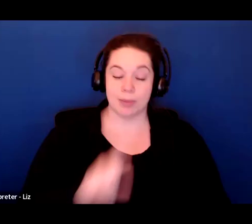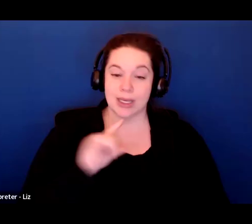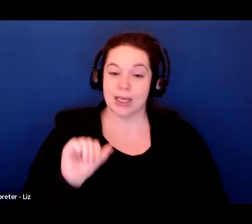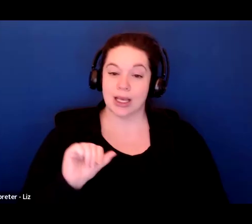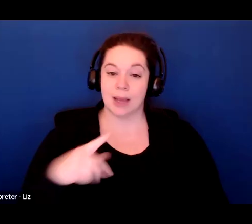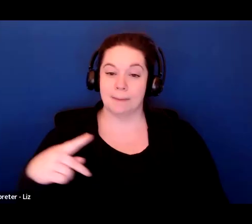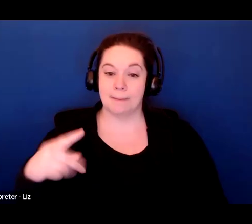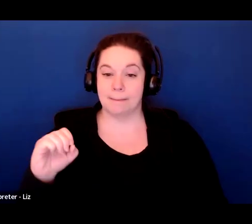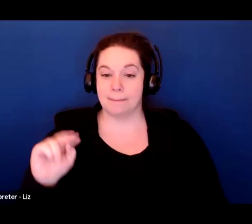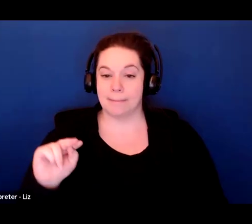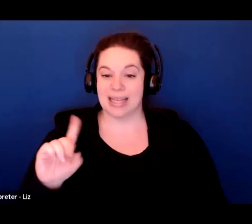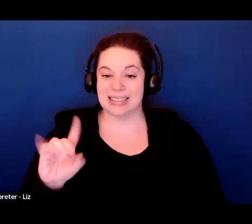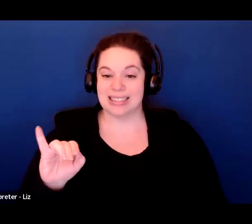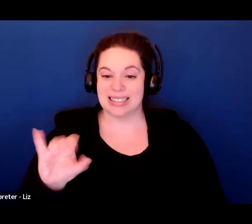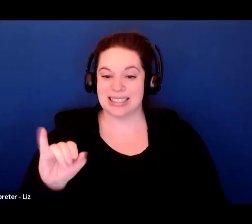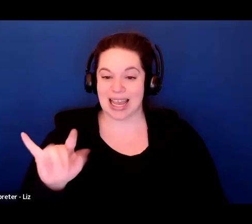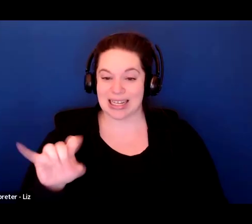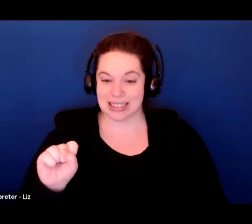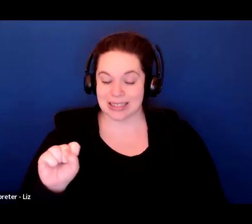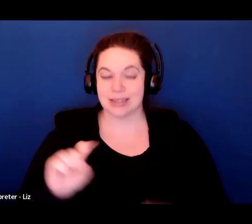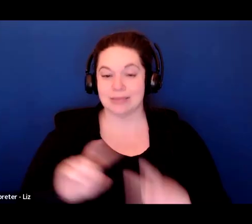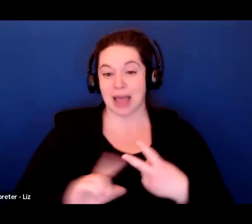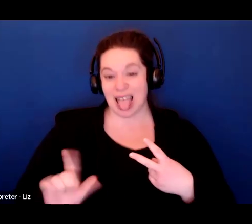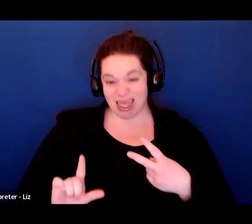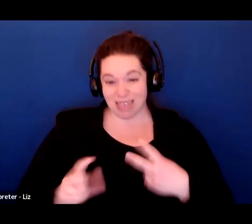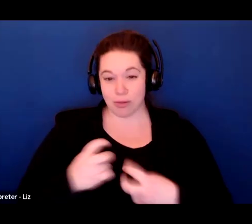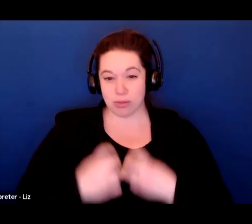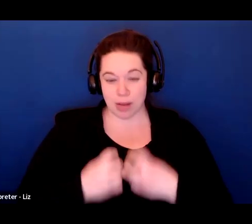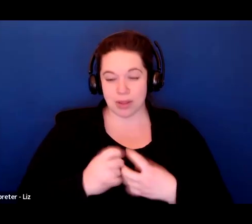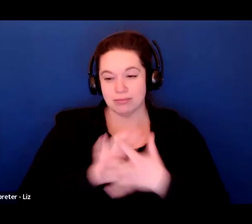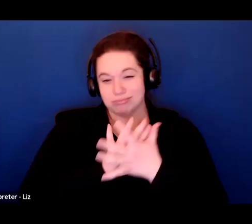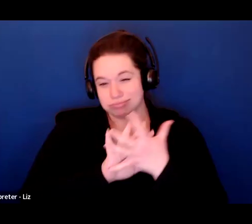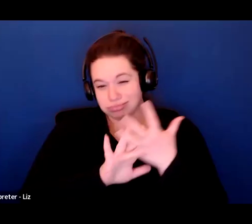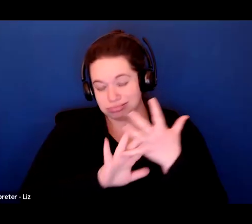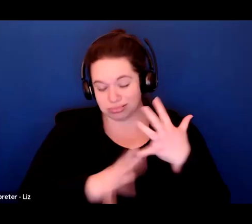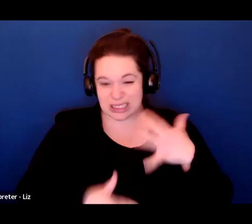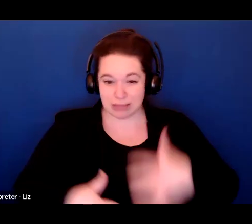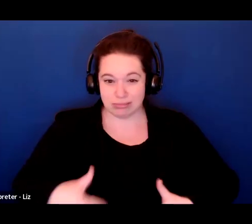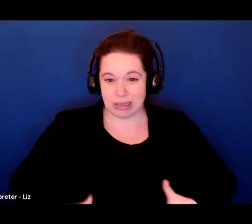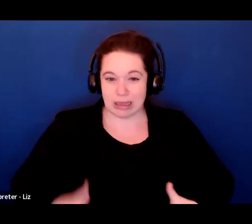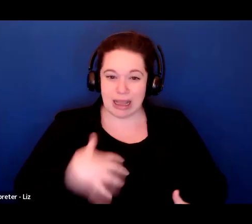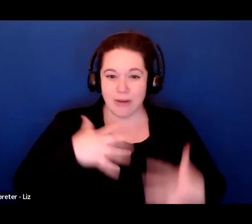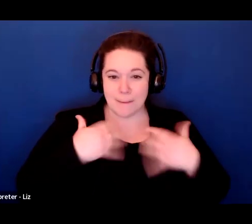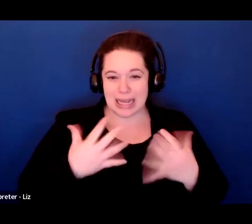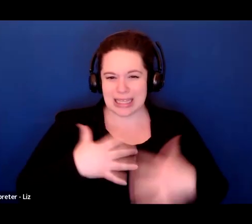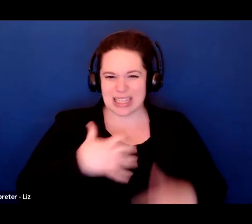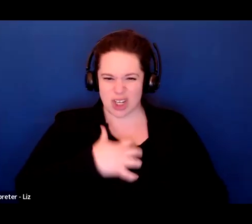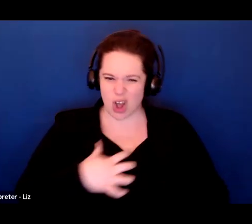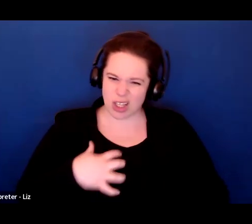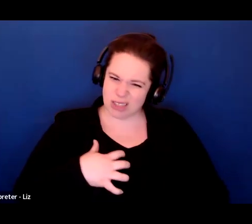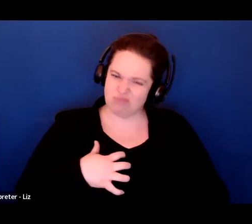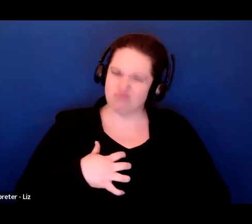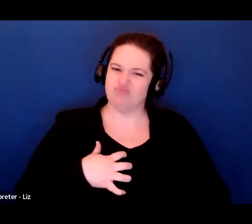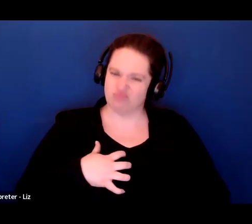It could be a liver problem. There's a lot of things that are going on in there. So, in the nausea,